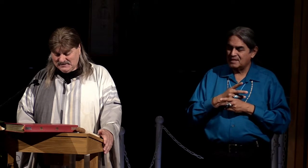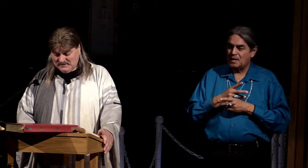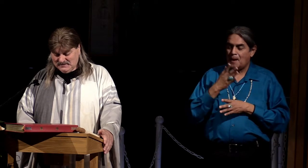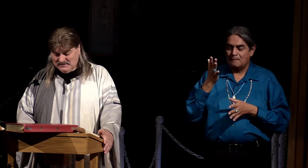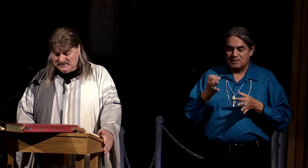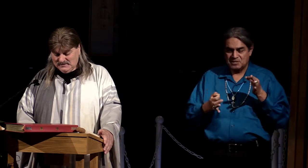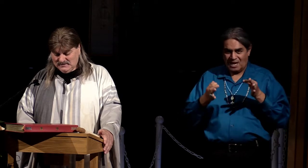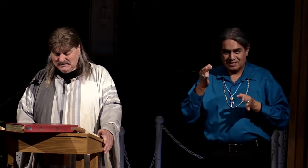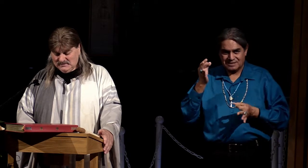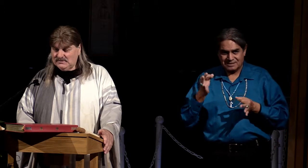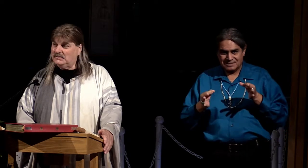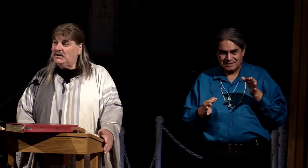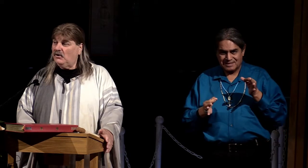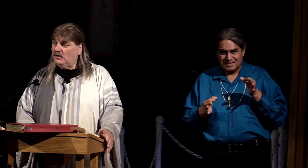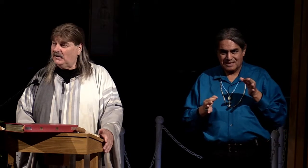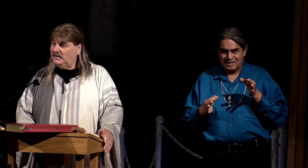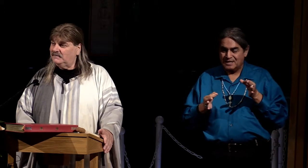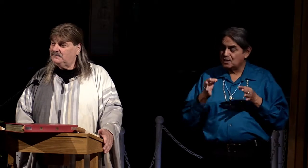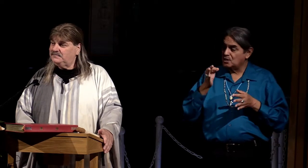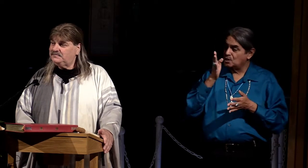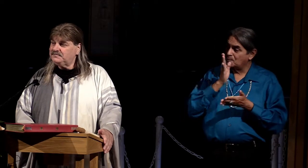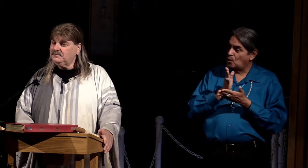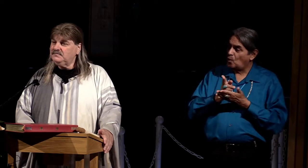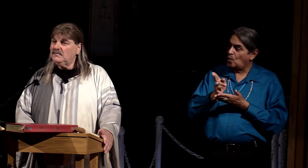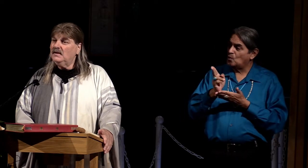just, to be holy.